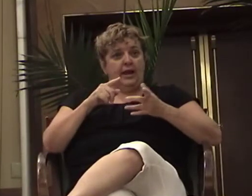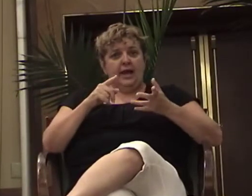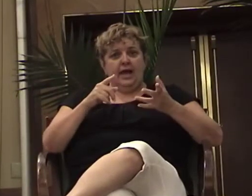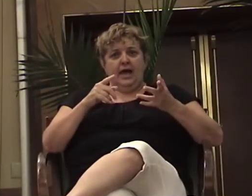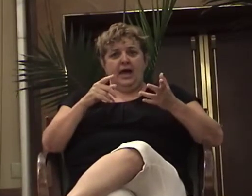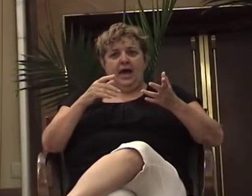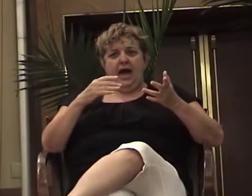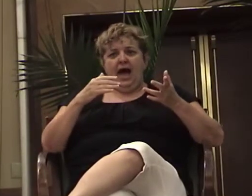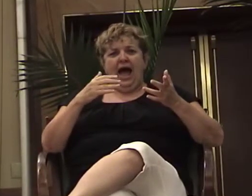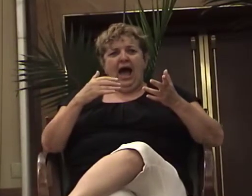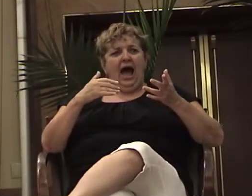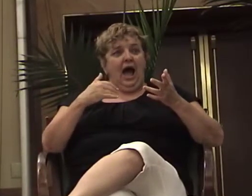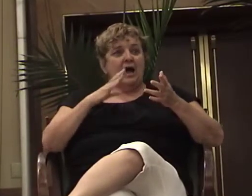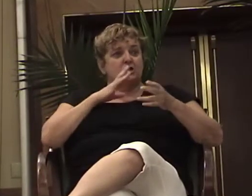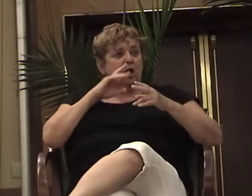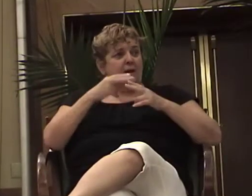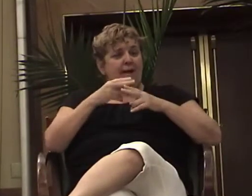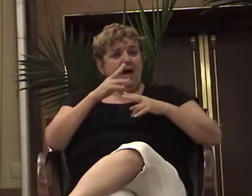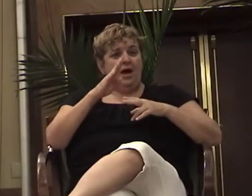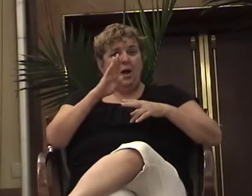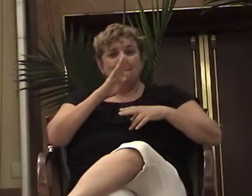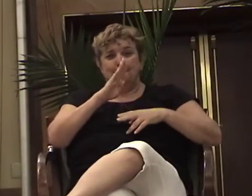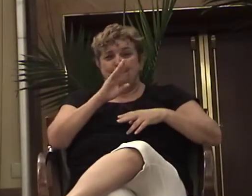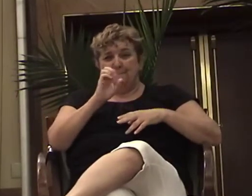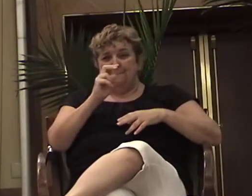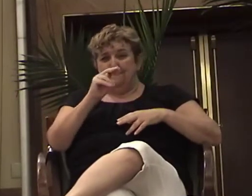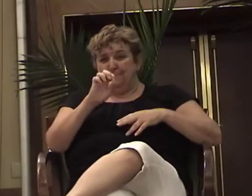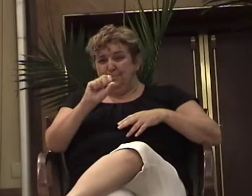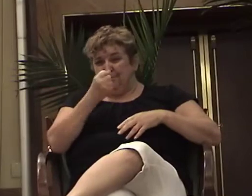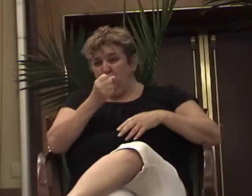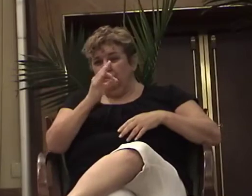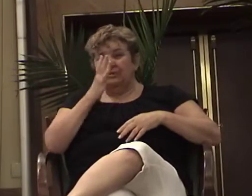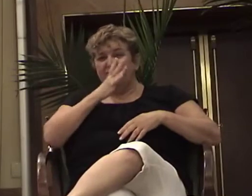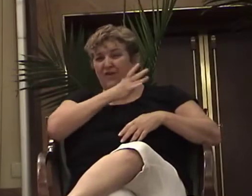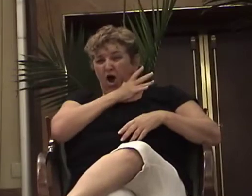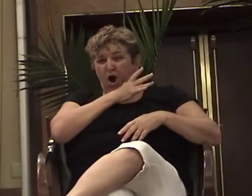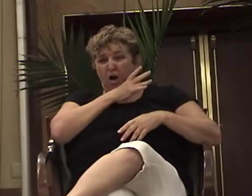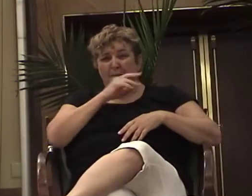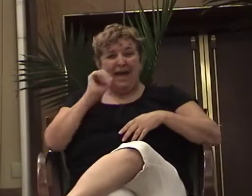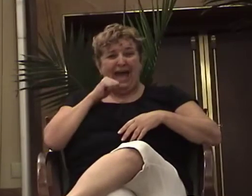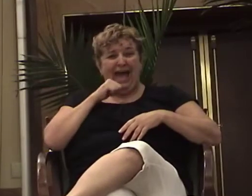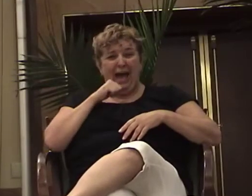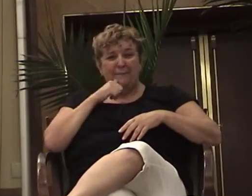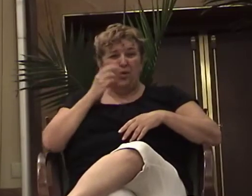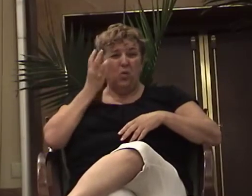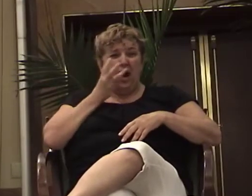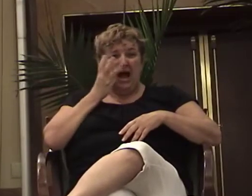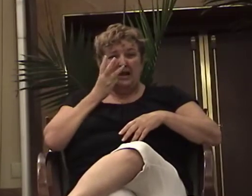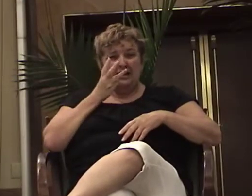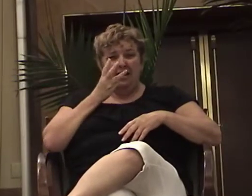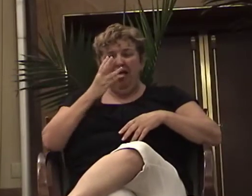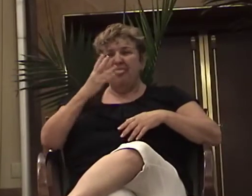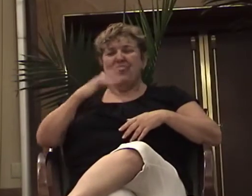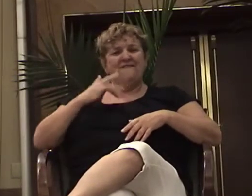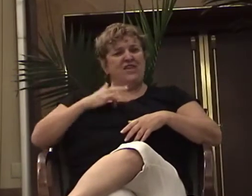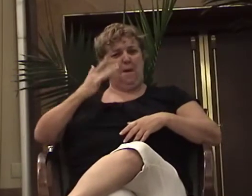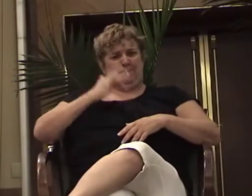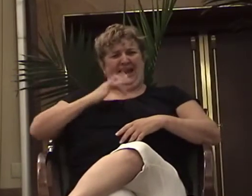reaction. They don't react like that. They feel pity for me when I tell them that. But only at a meeting of